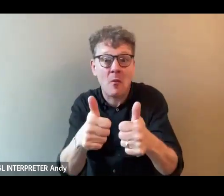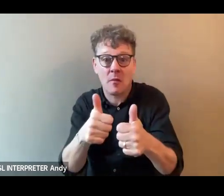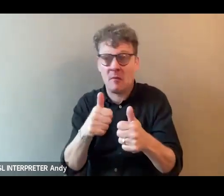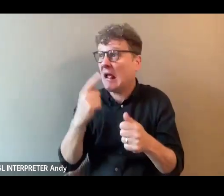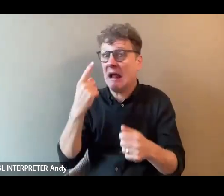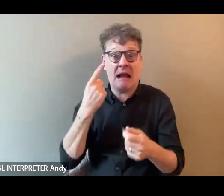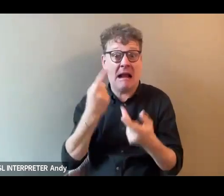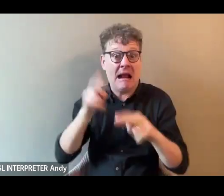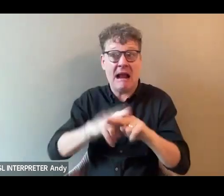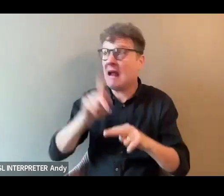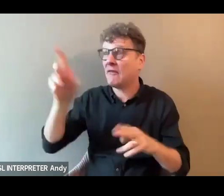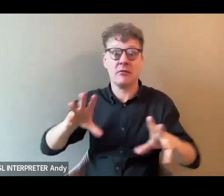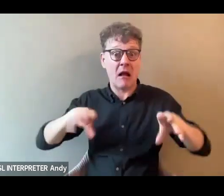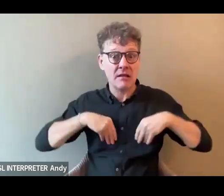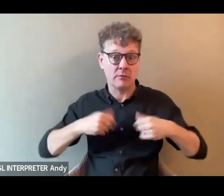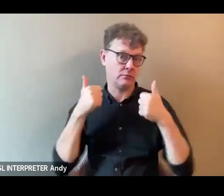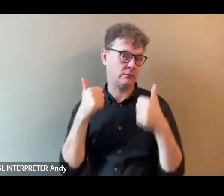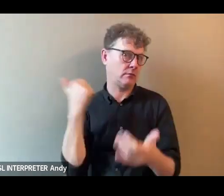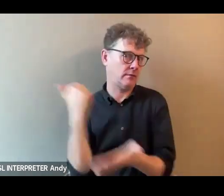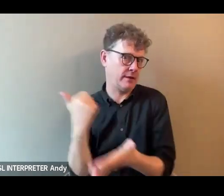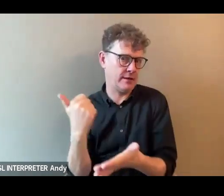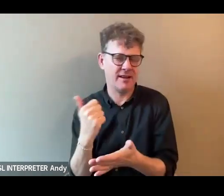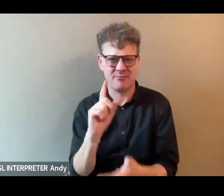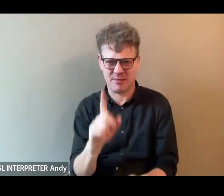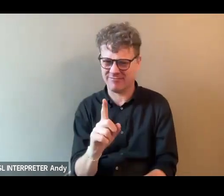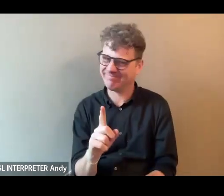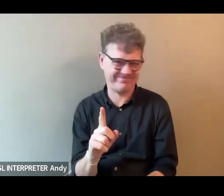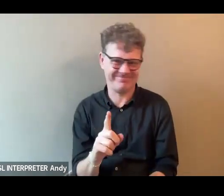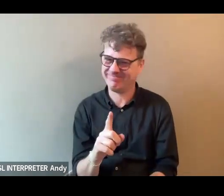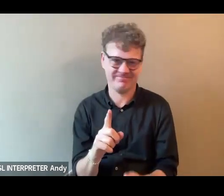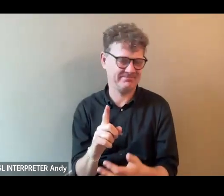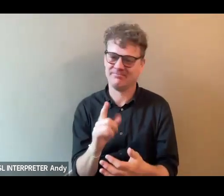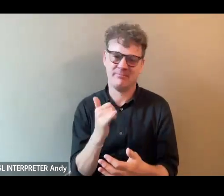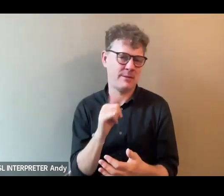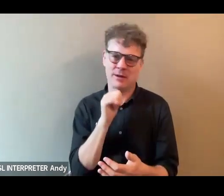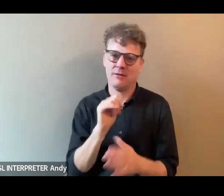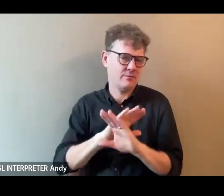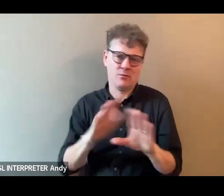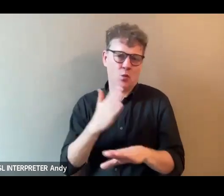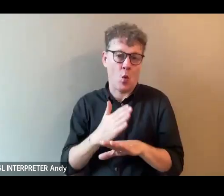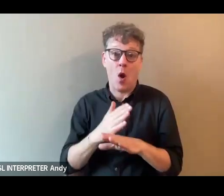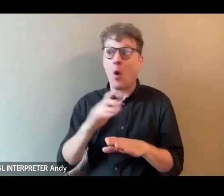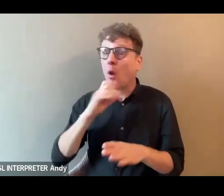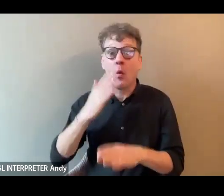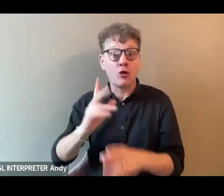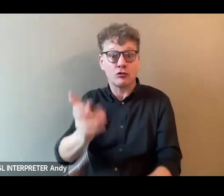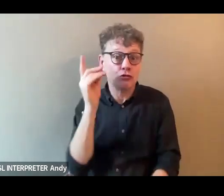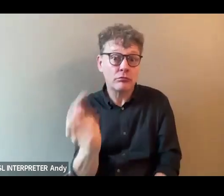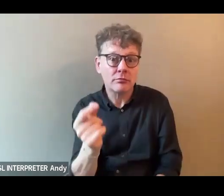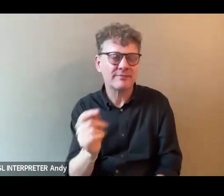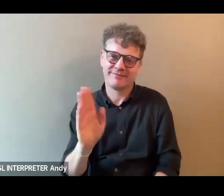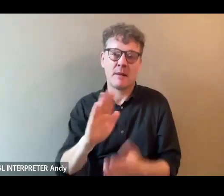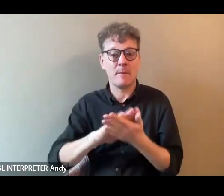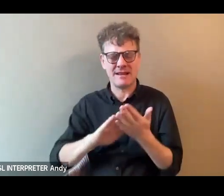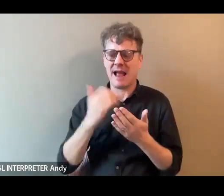works, whoopee. But it might not work, and it might definitely won't work instantly. So every time you're engaged in peer